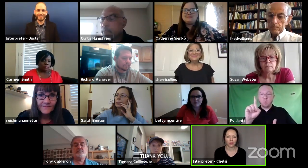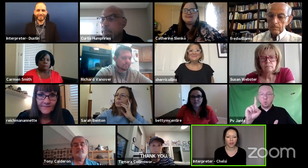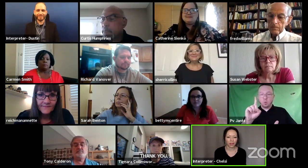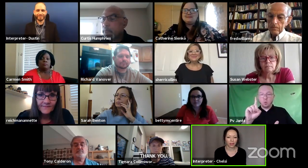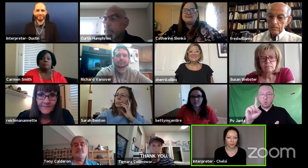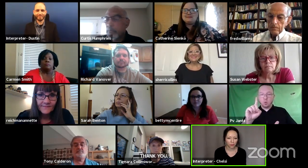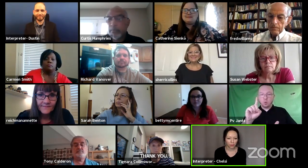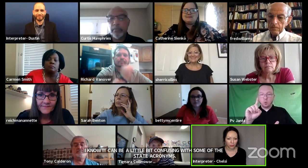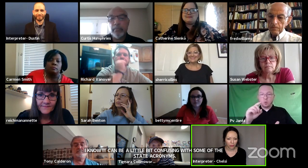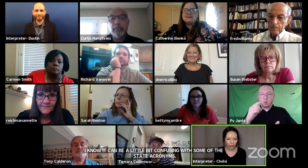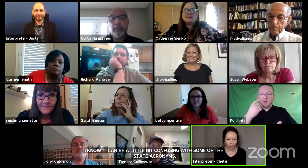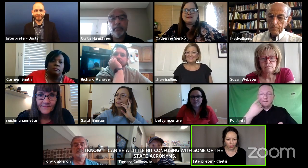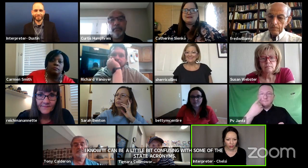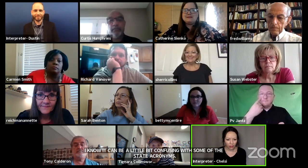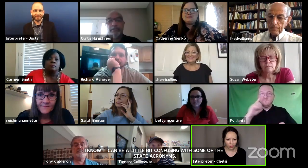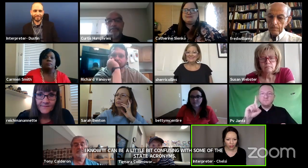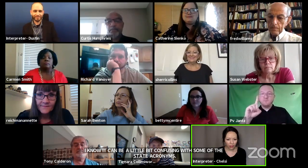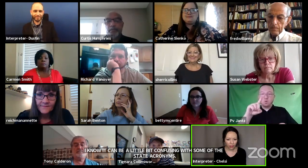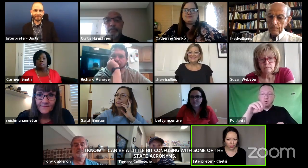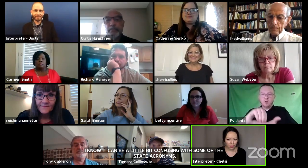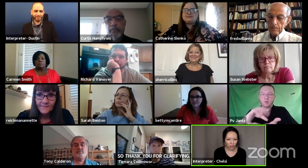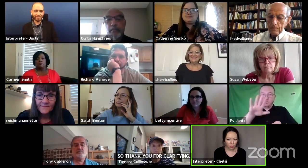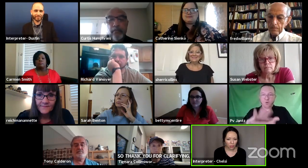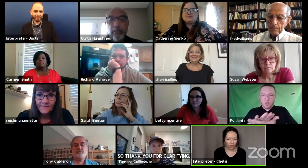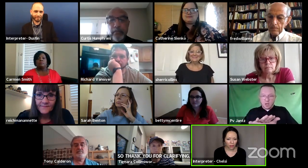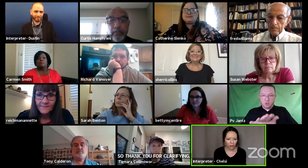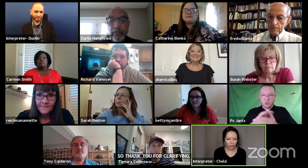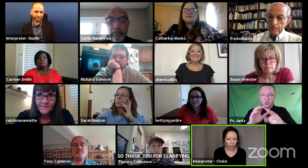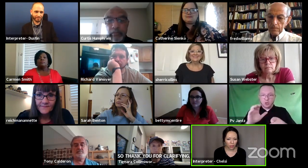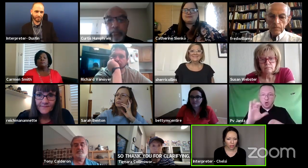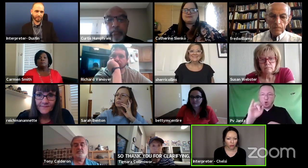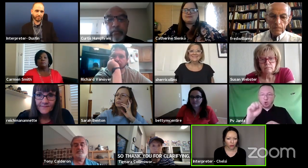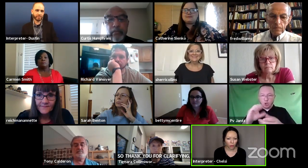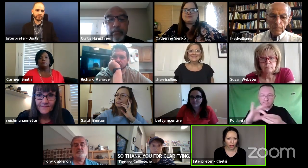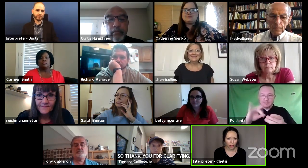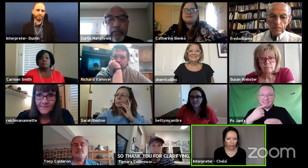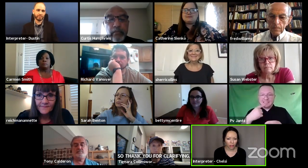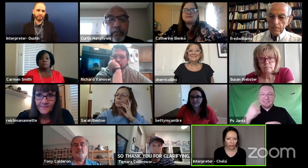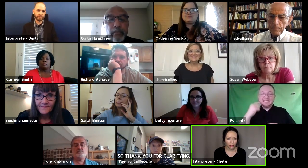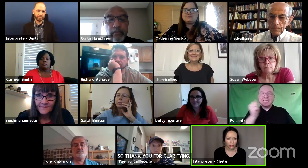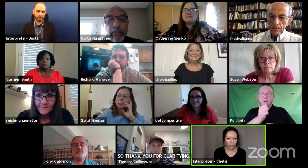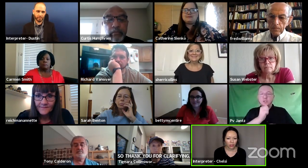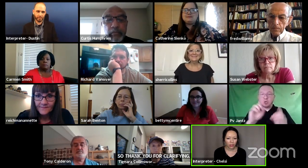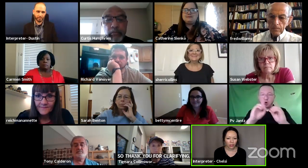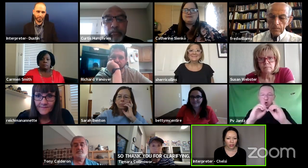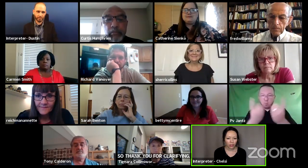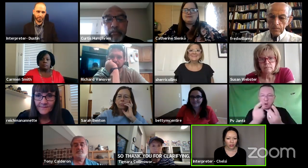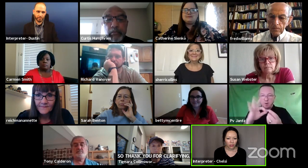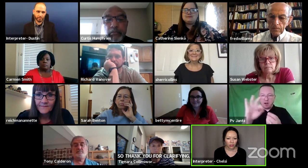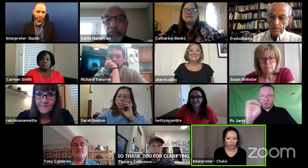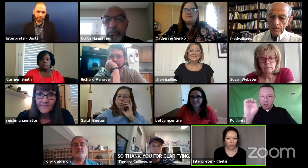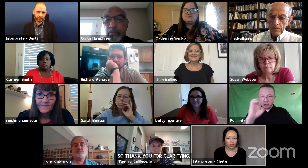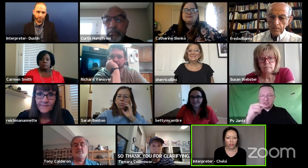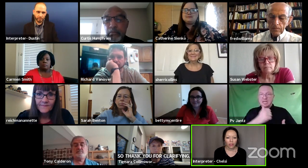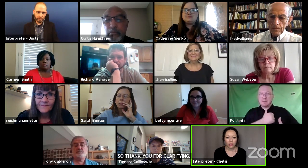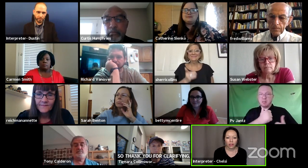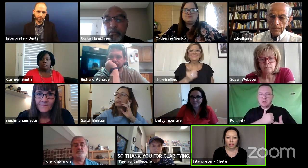for clarifying. And this is PV speaking. For the record,